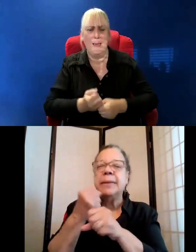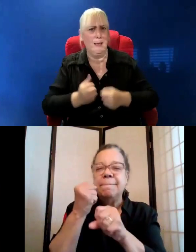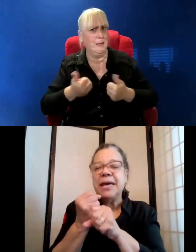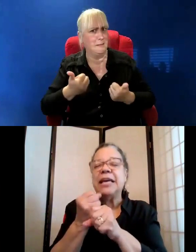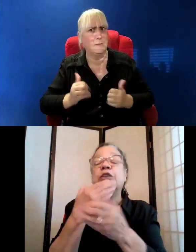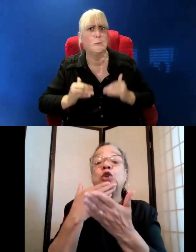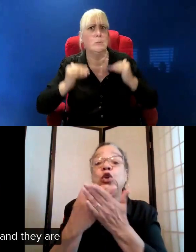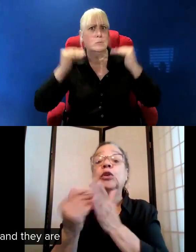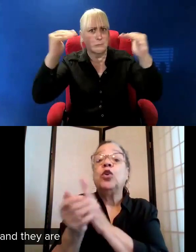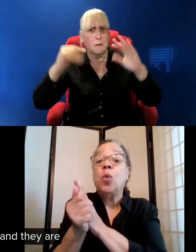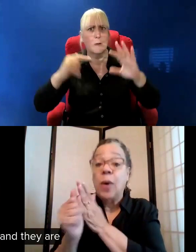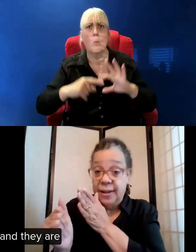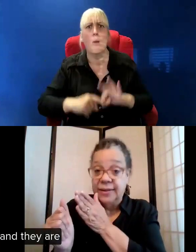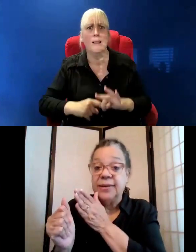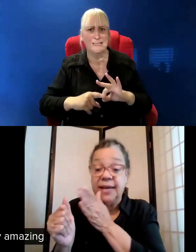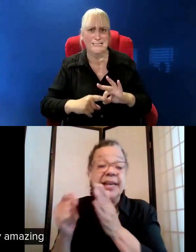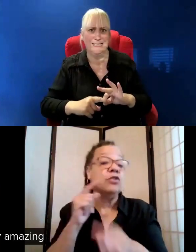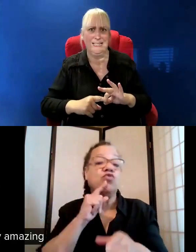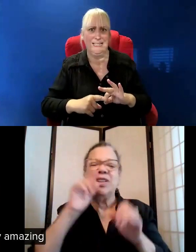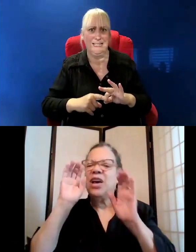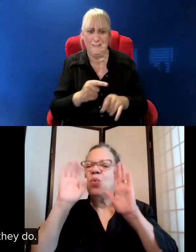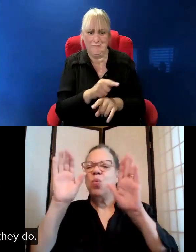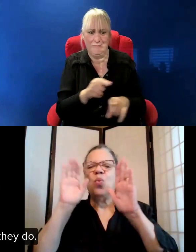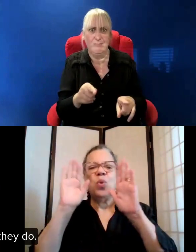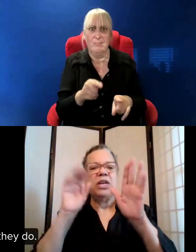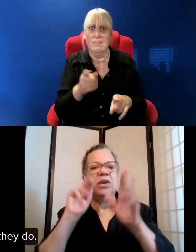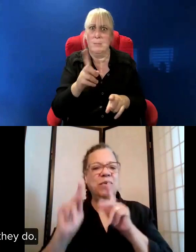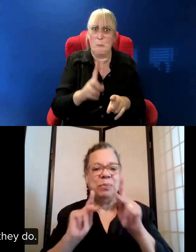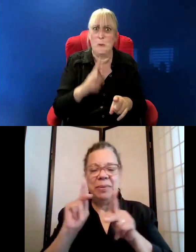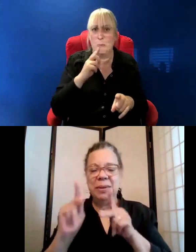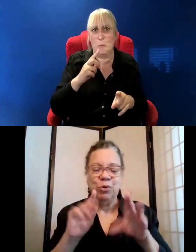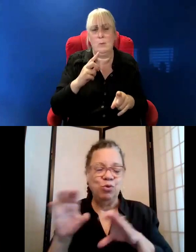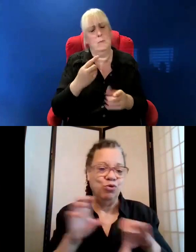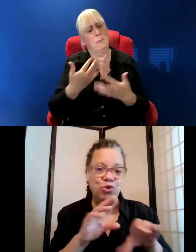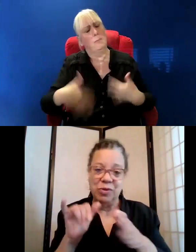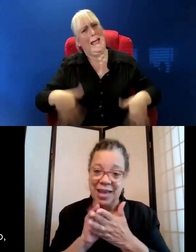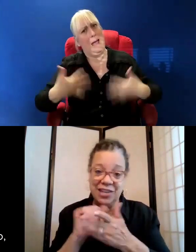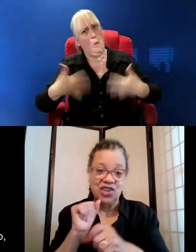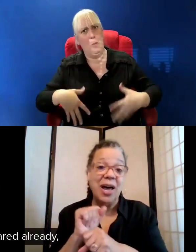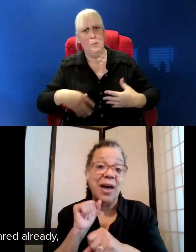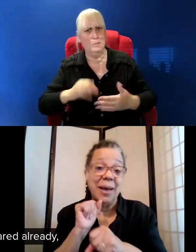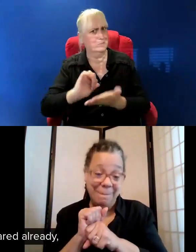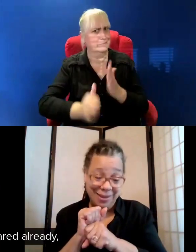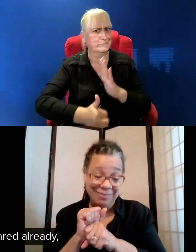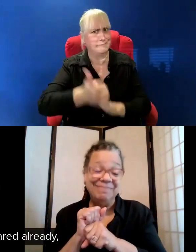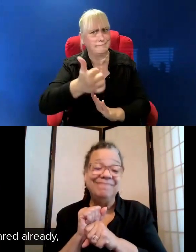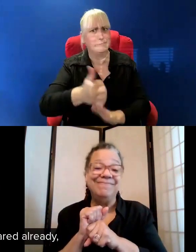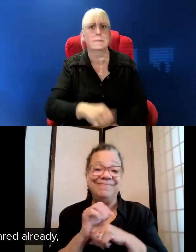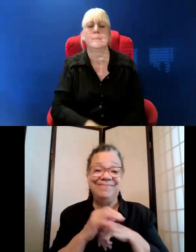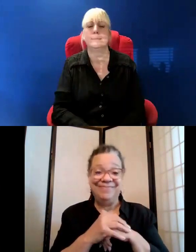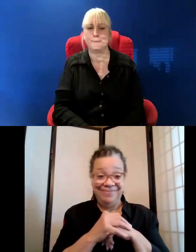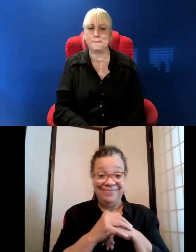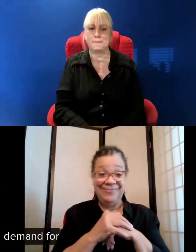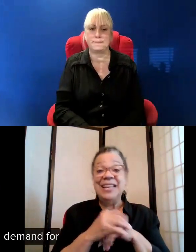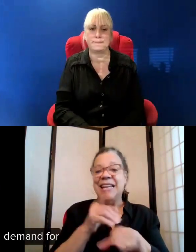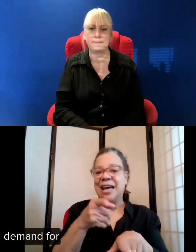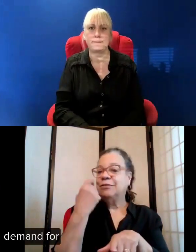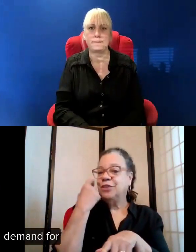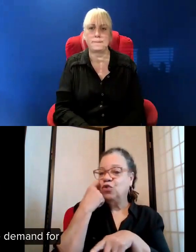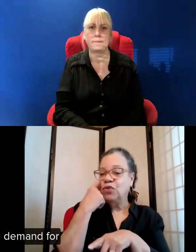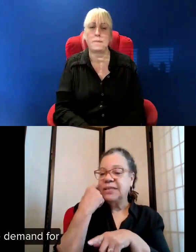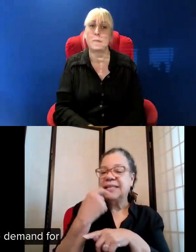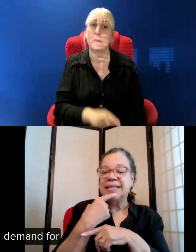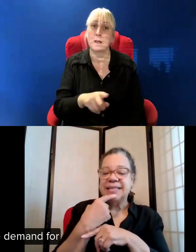it to be is phenomenal, and they are absolutely amazing at what they do. So as you've shared already, there